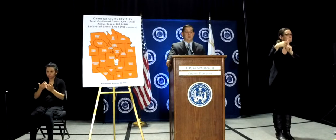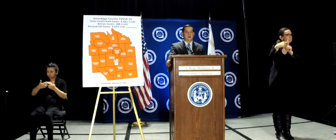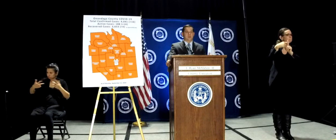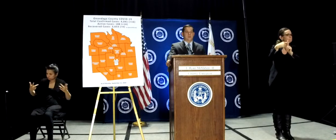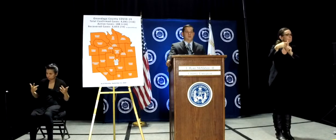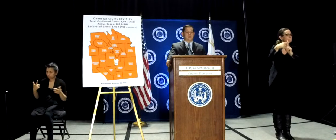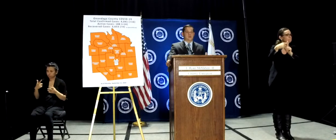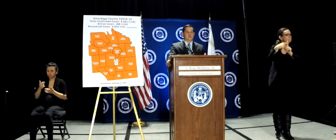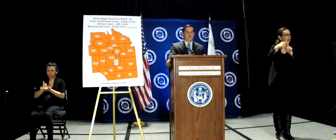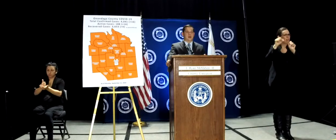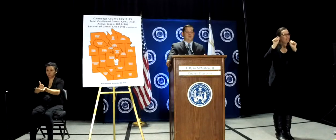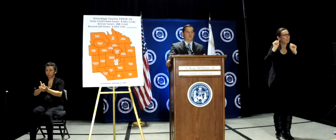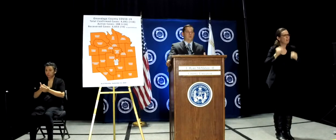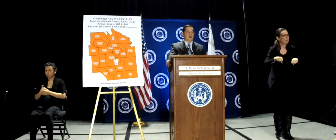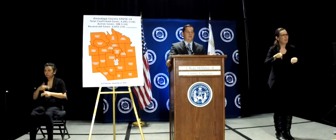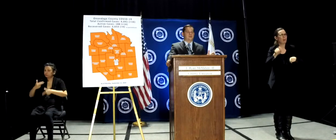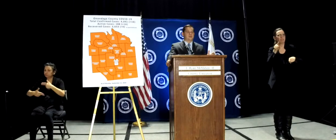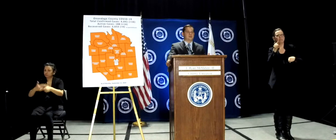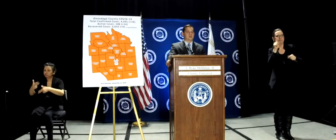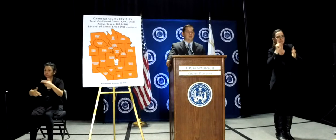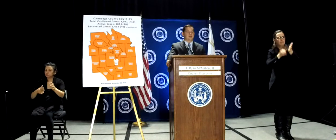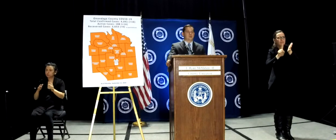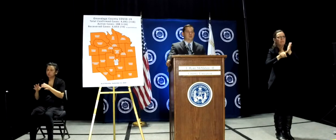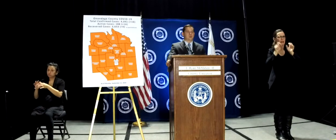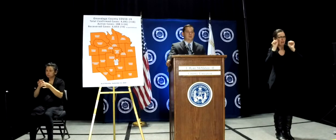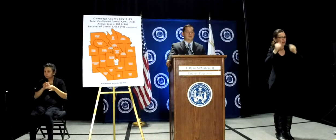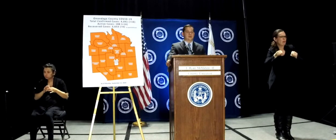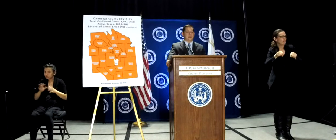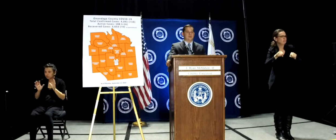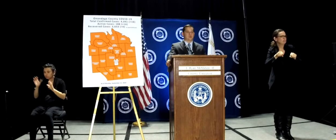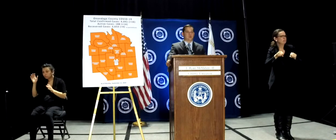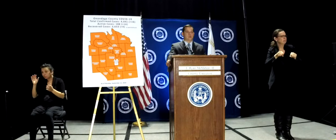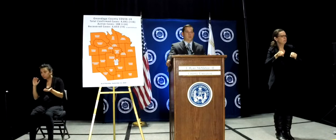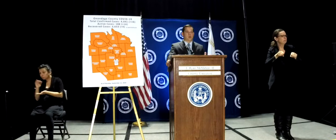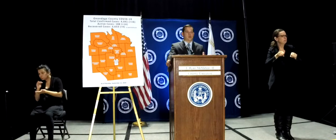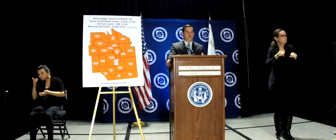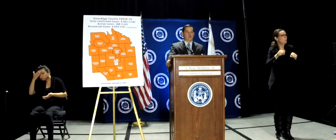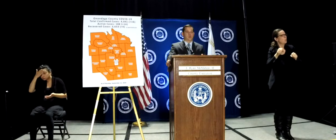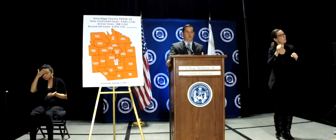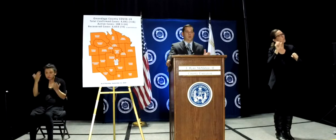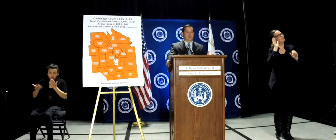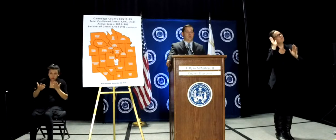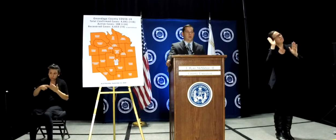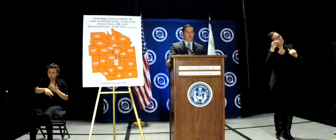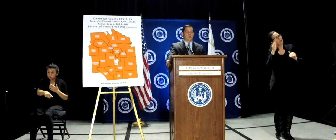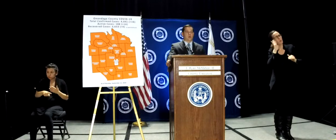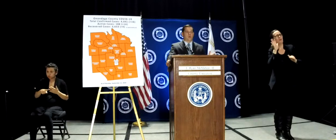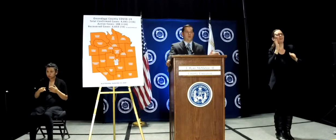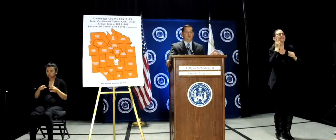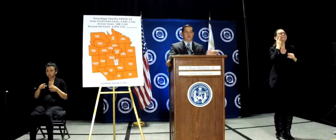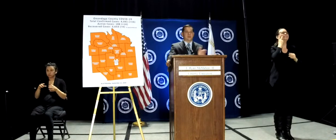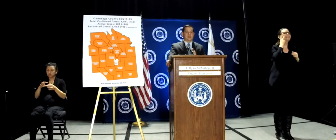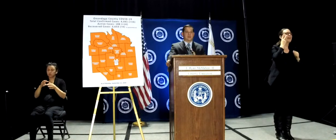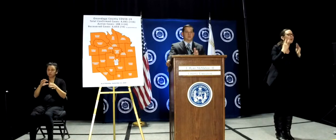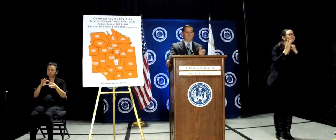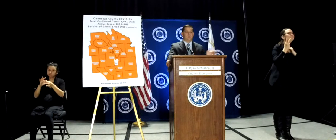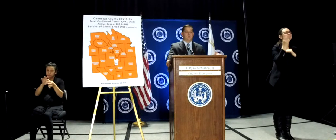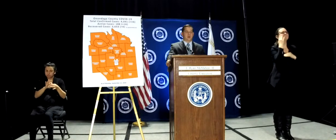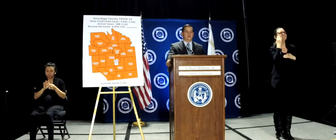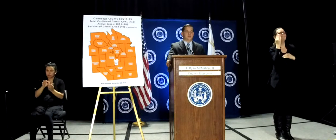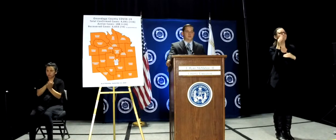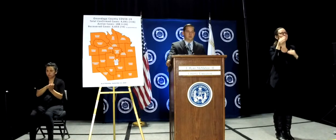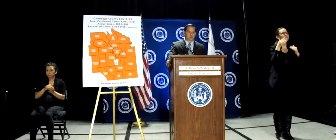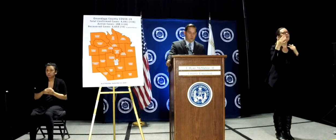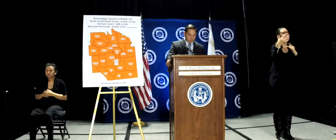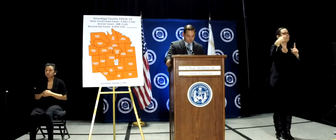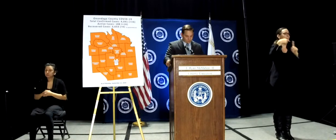cases. But this also then, if we wanted to see students in a classroom or in a school quickly go over to get tests, we